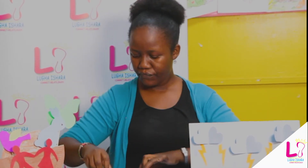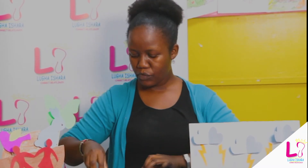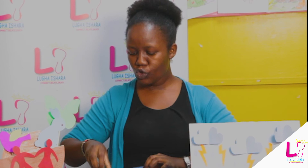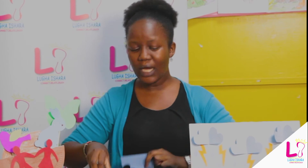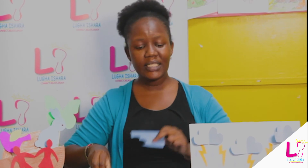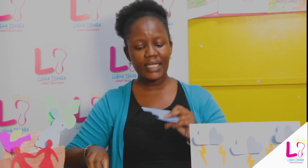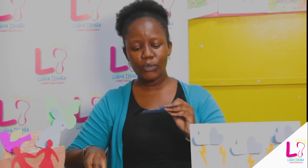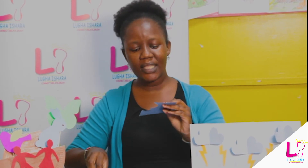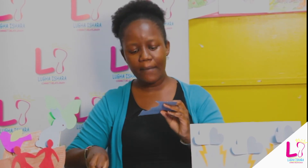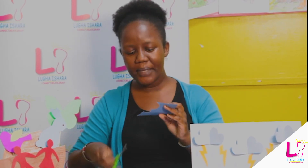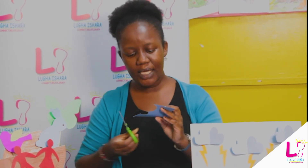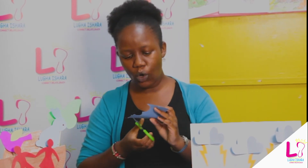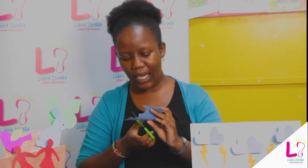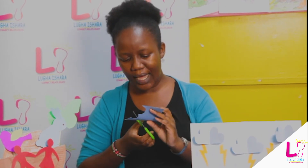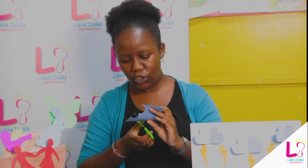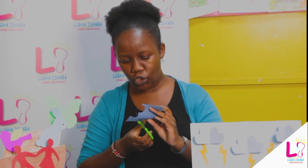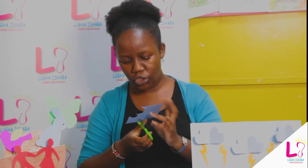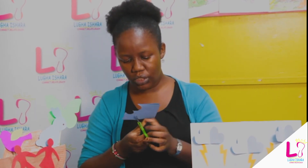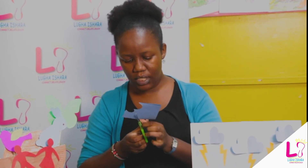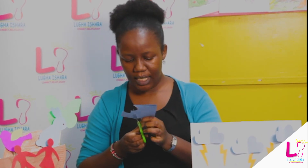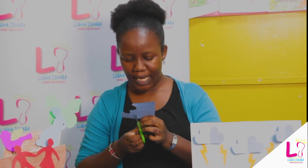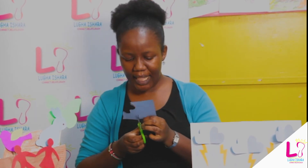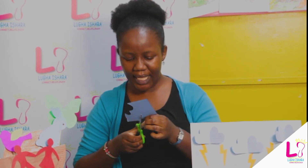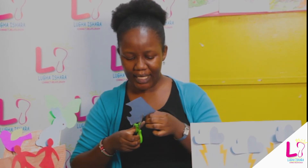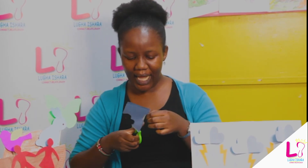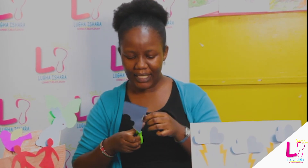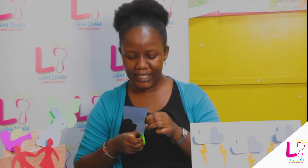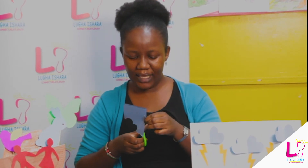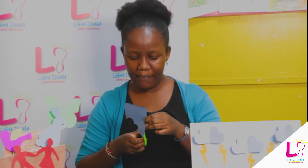You can decide whether they are big or large, and then cut them